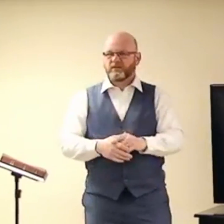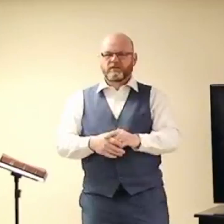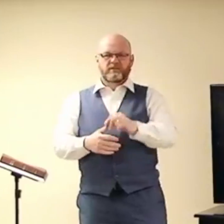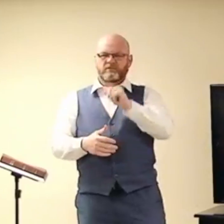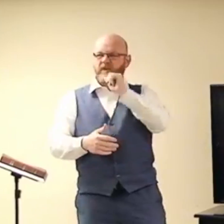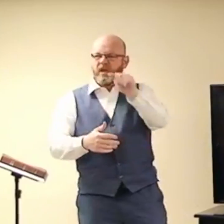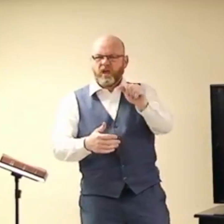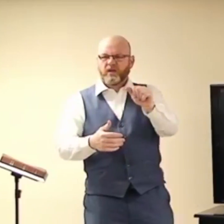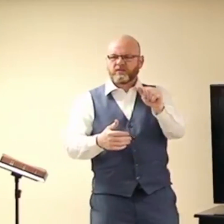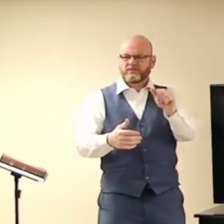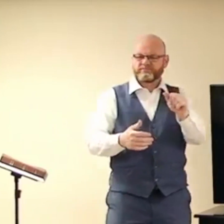him